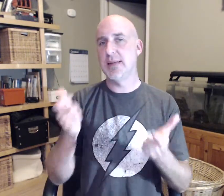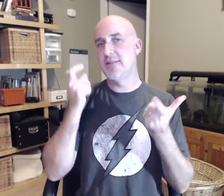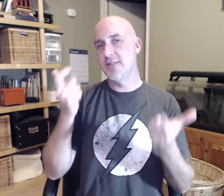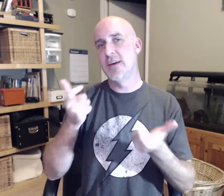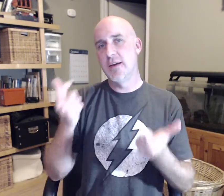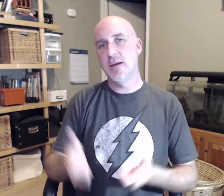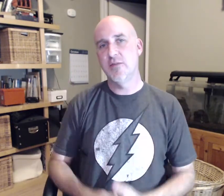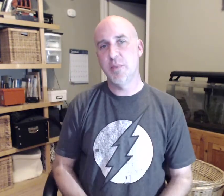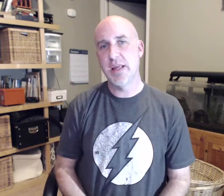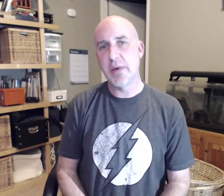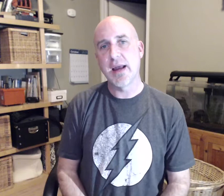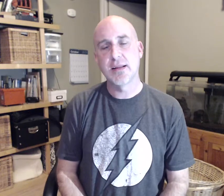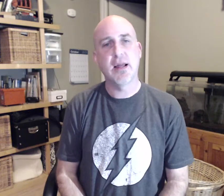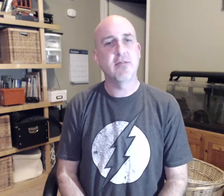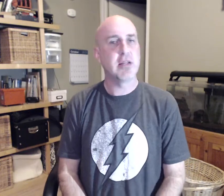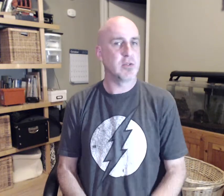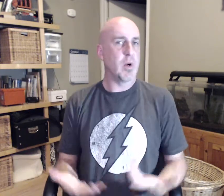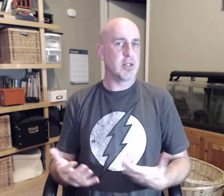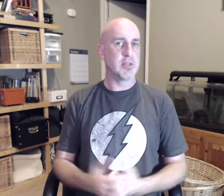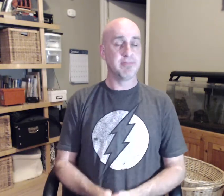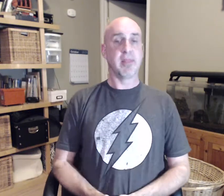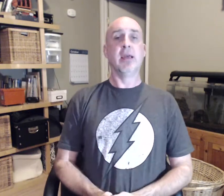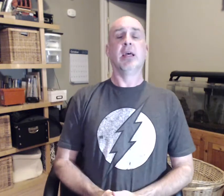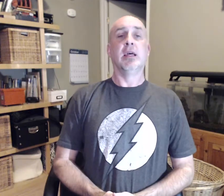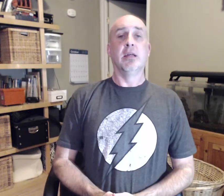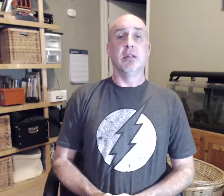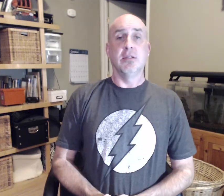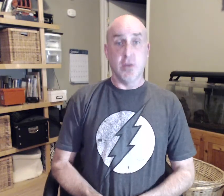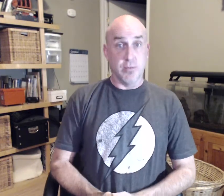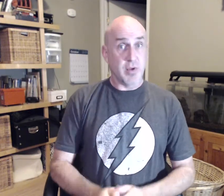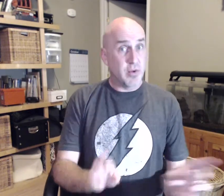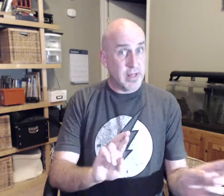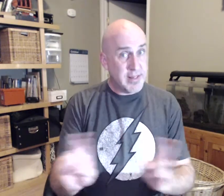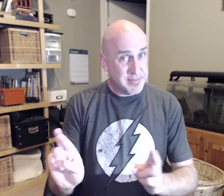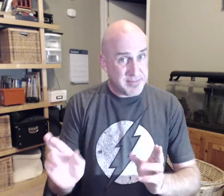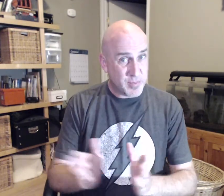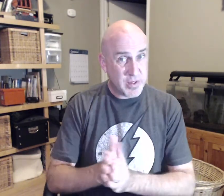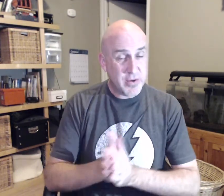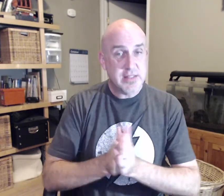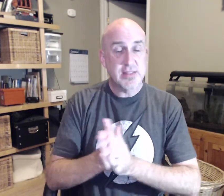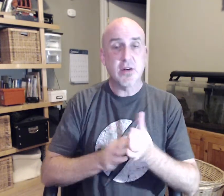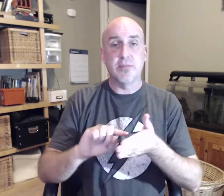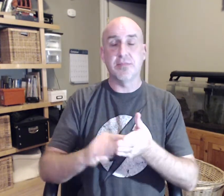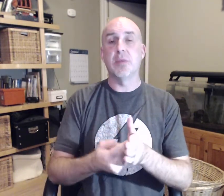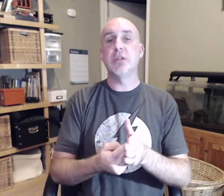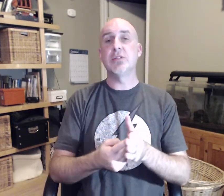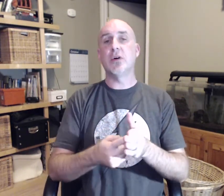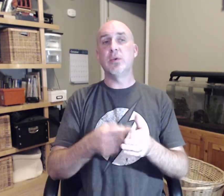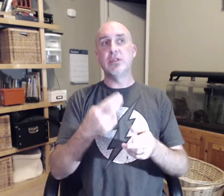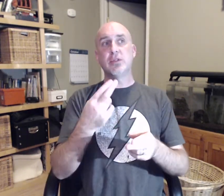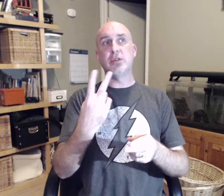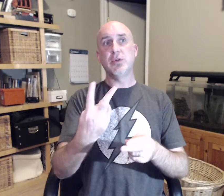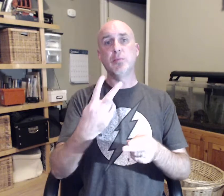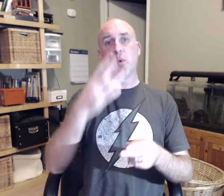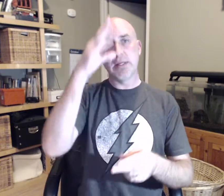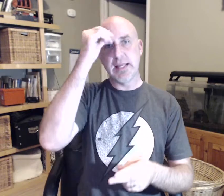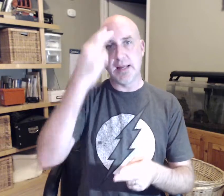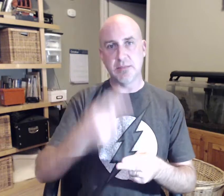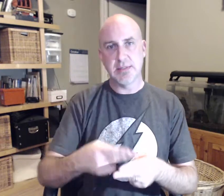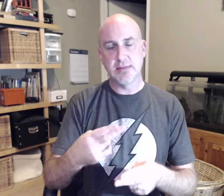of playback and how fast you watch. So are you ready? We're going to go ahead and start. I'm going to start with 2 boy names. We're